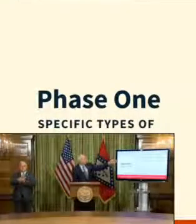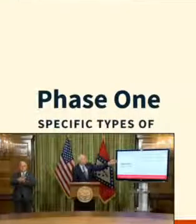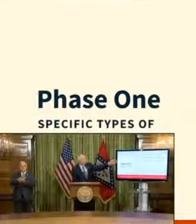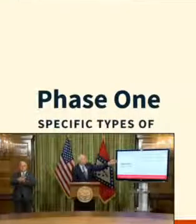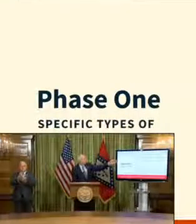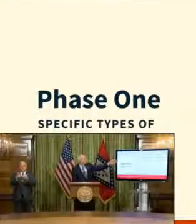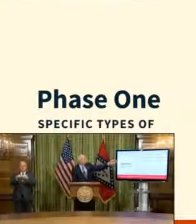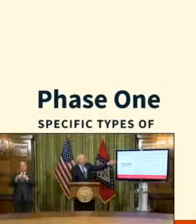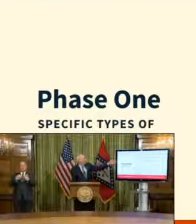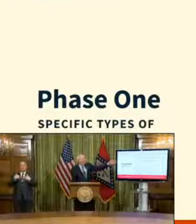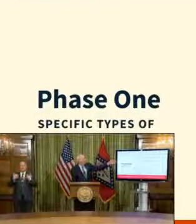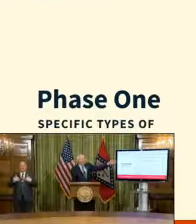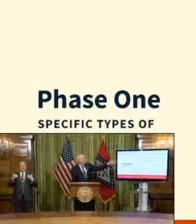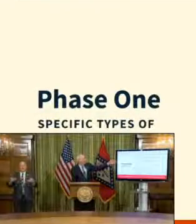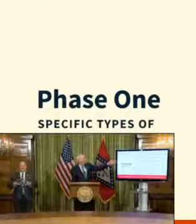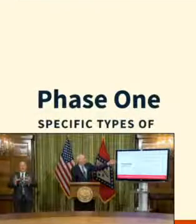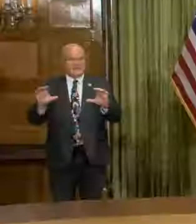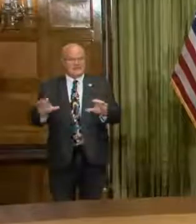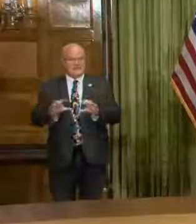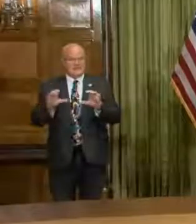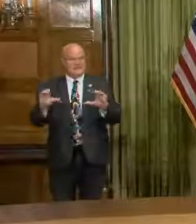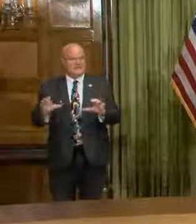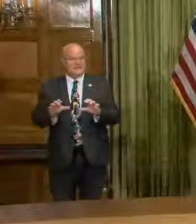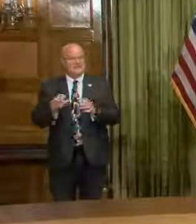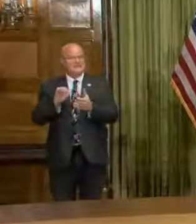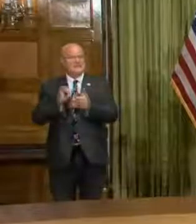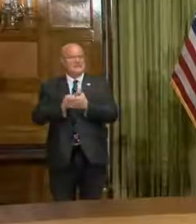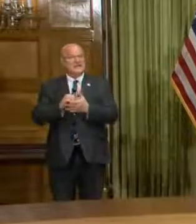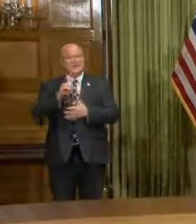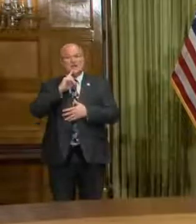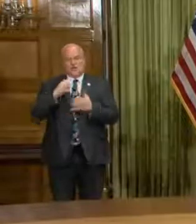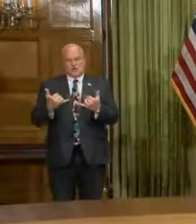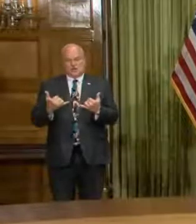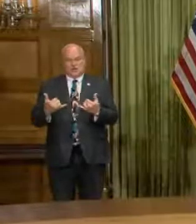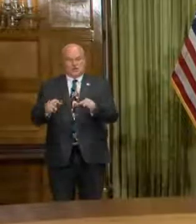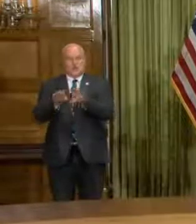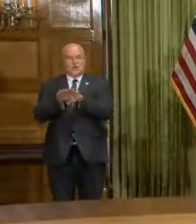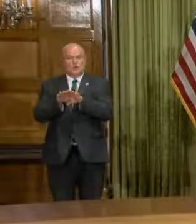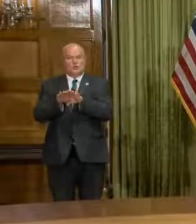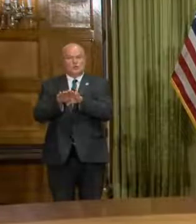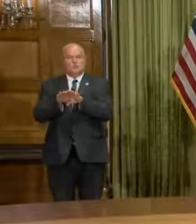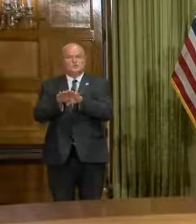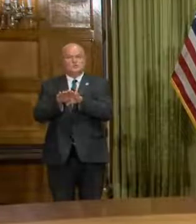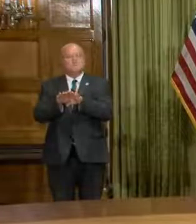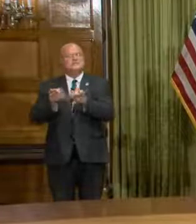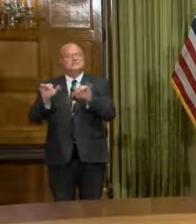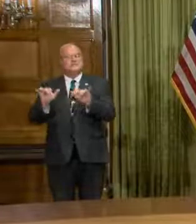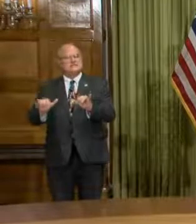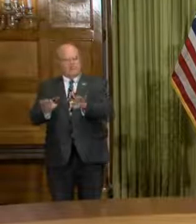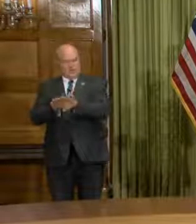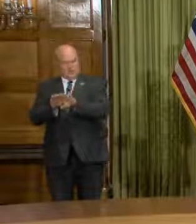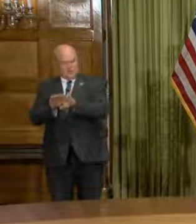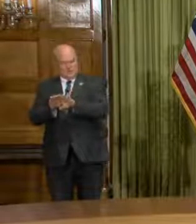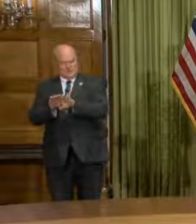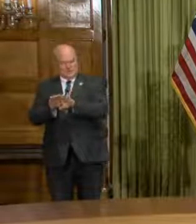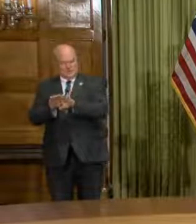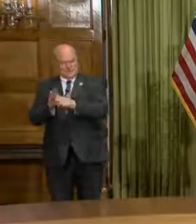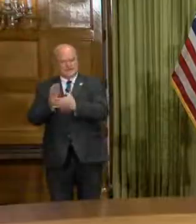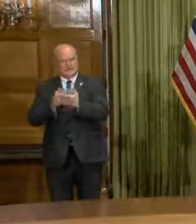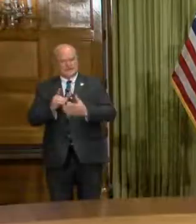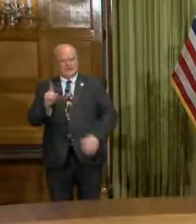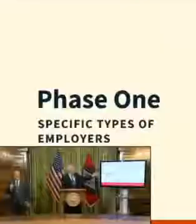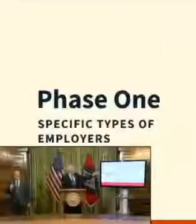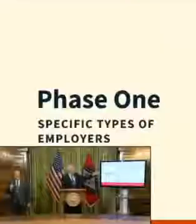schools and organized youth activities that are currently closed, they should remain closed even in